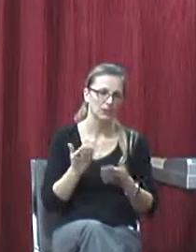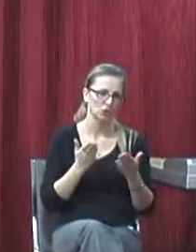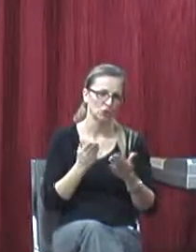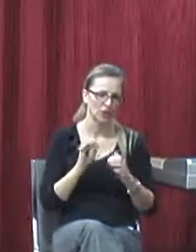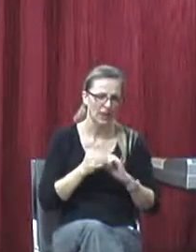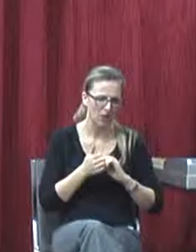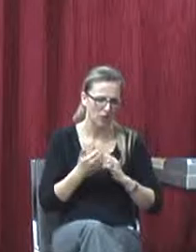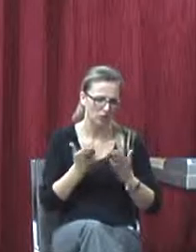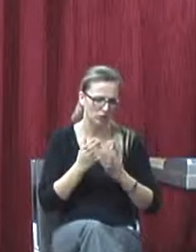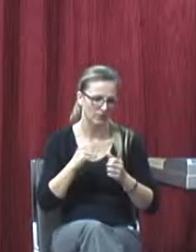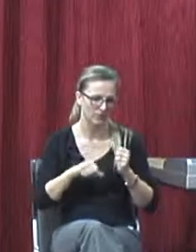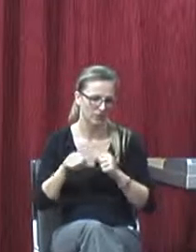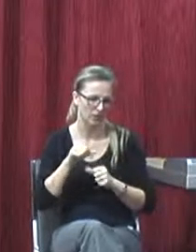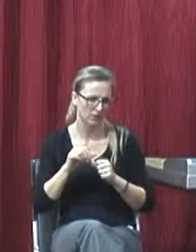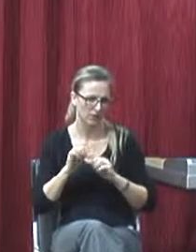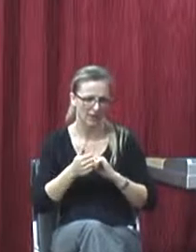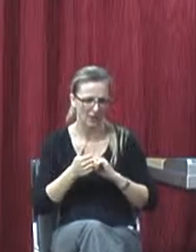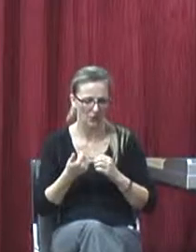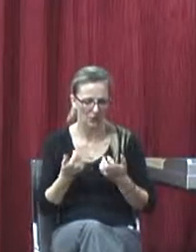other? And